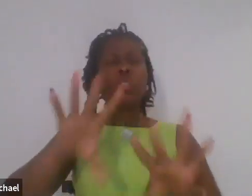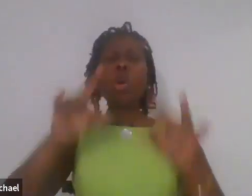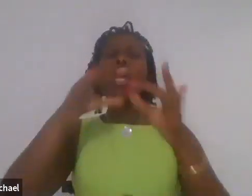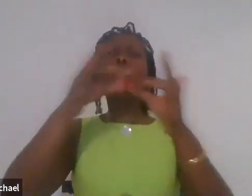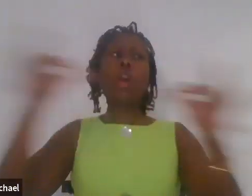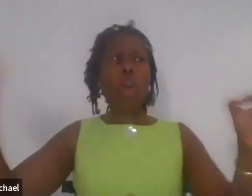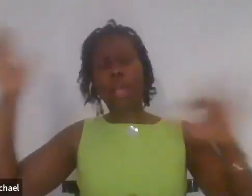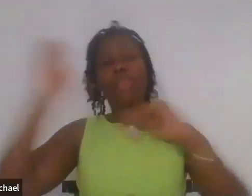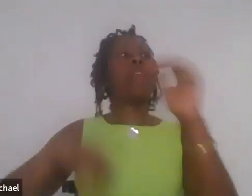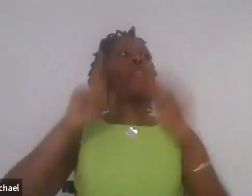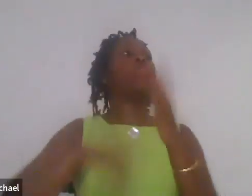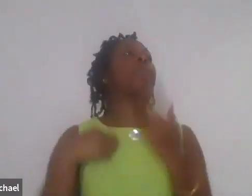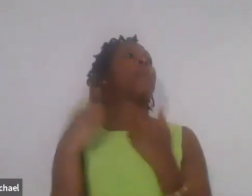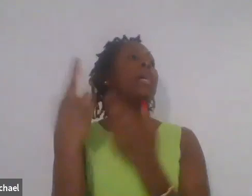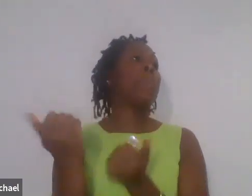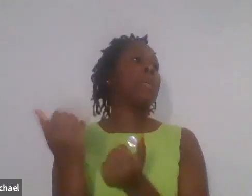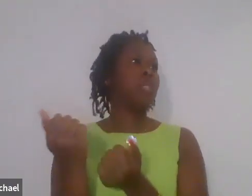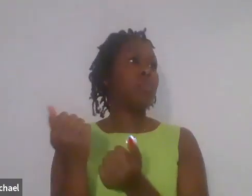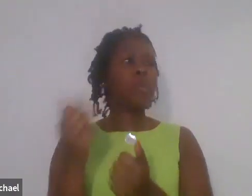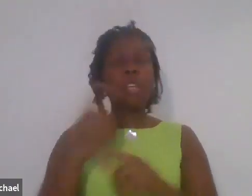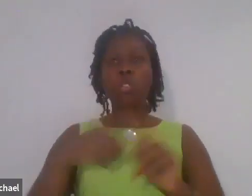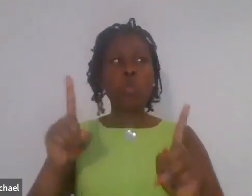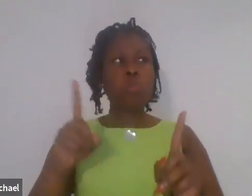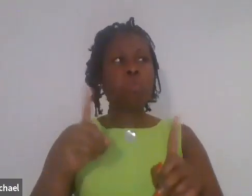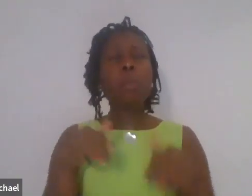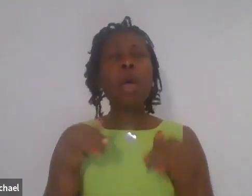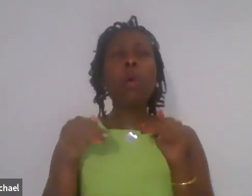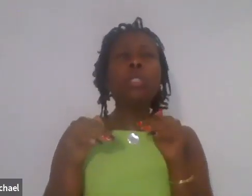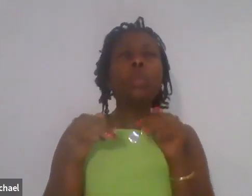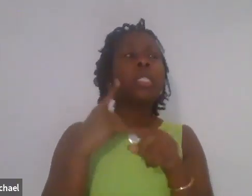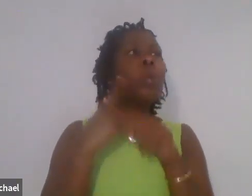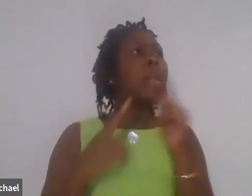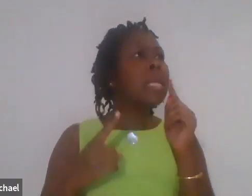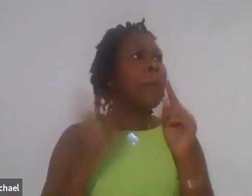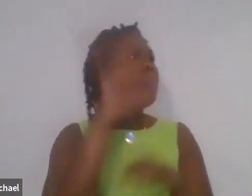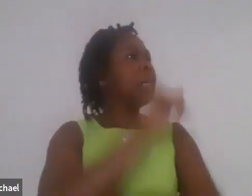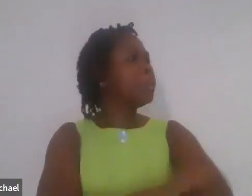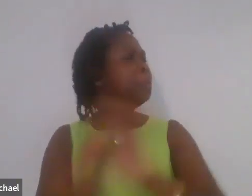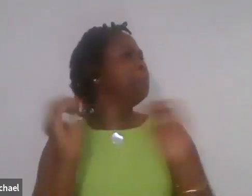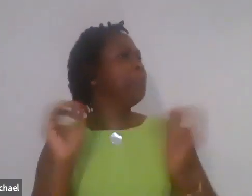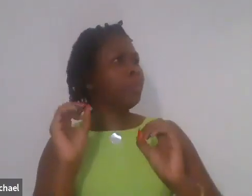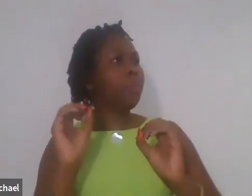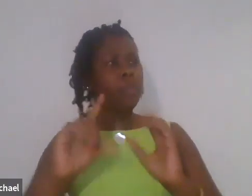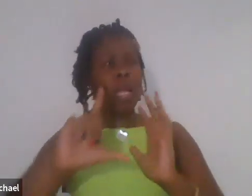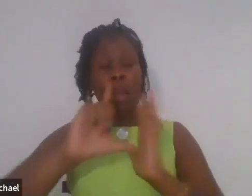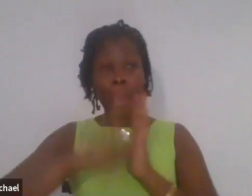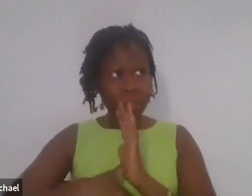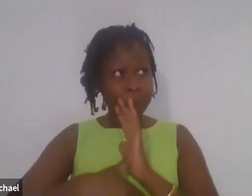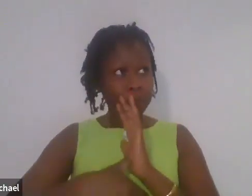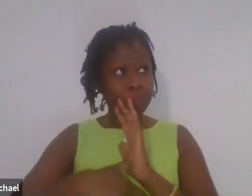the case took so long than what I expected. So I waited for about a year. It was